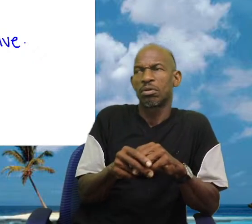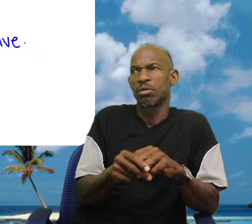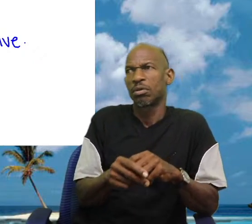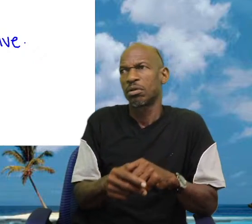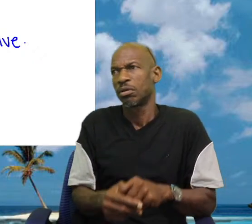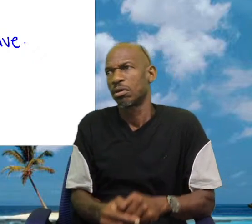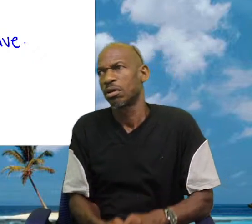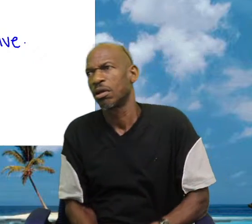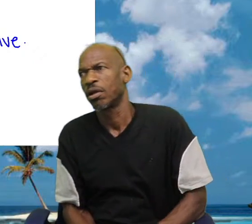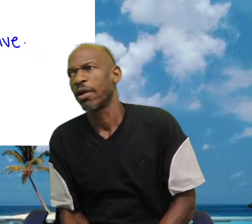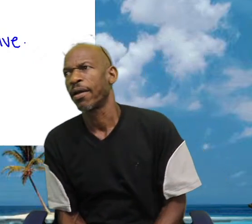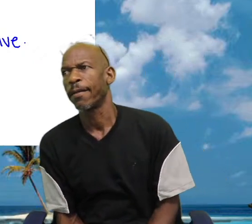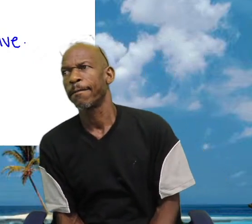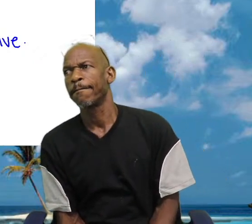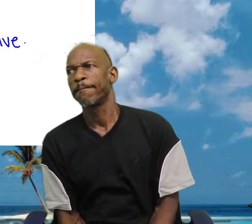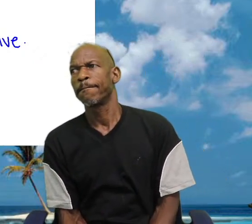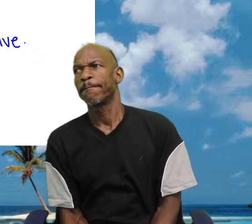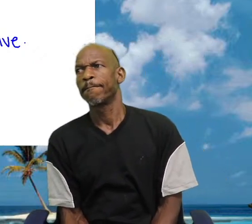is before